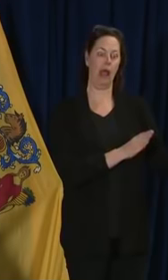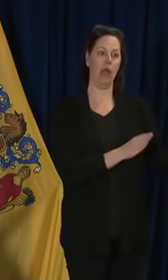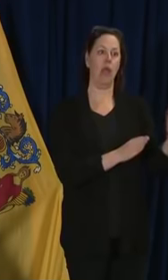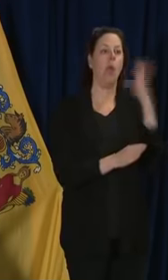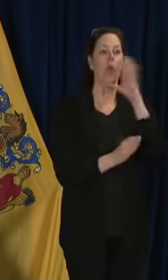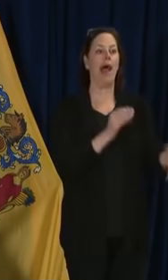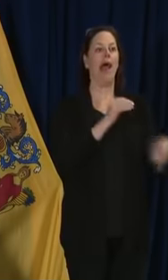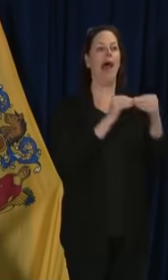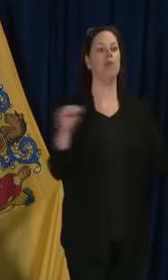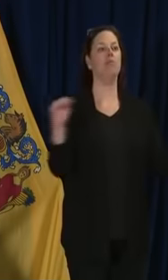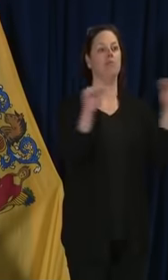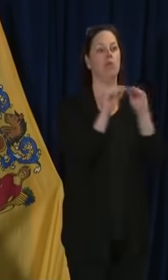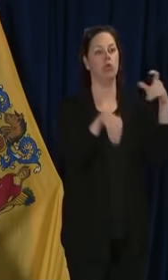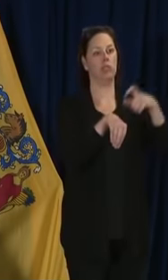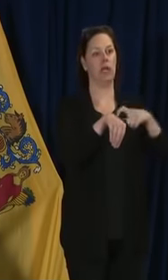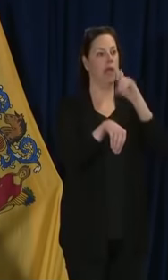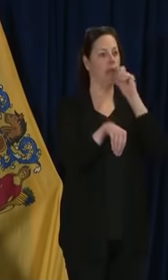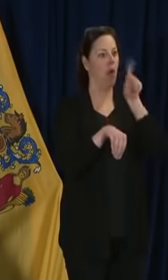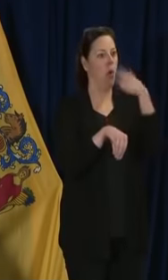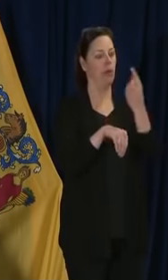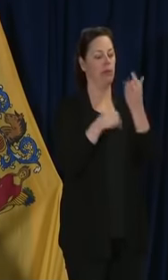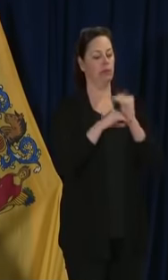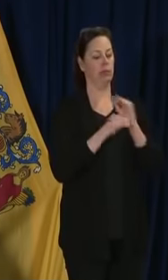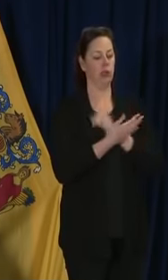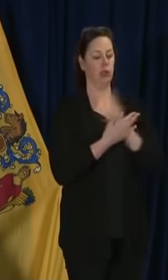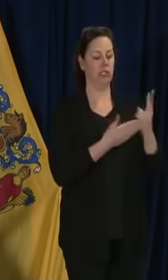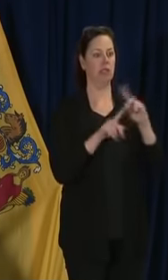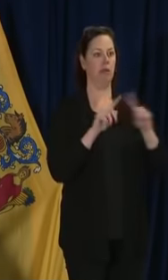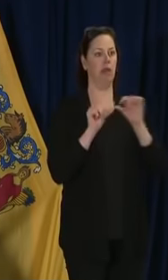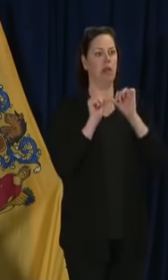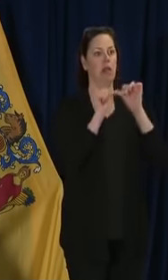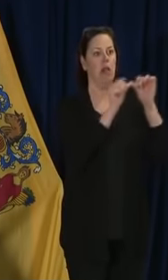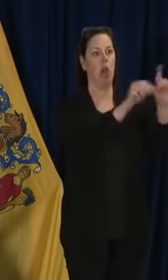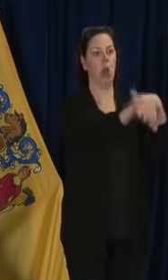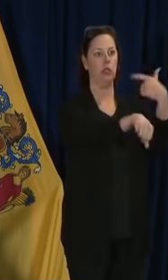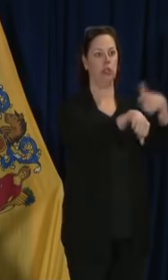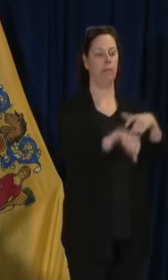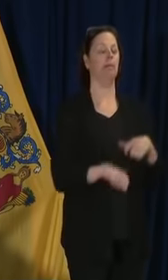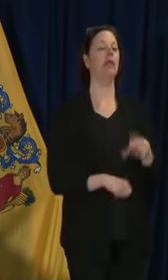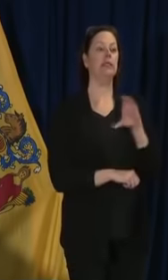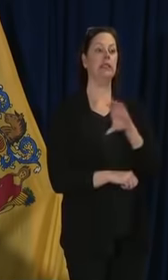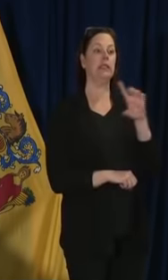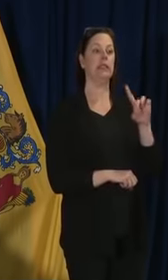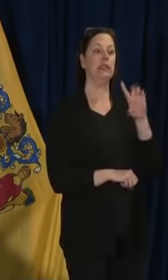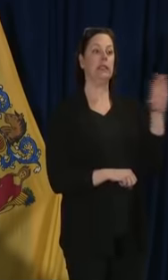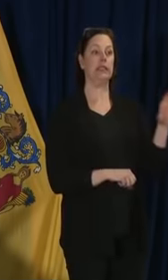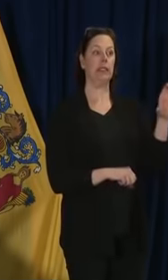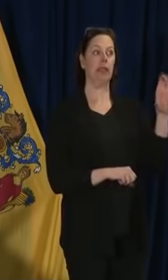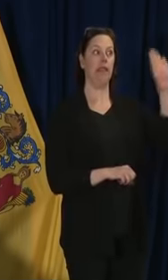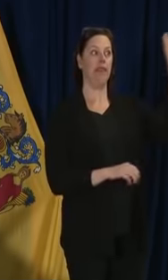be much longer. And in fact, CDC guidance points us all to that likelihood.